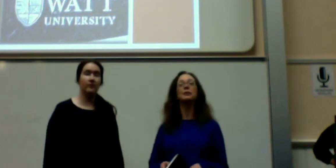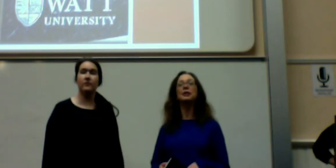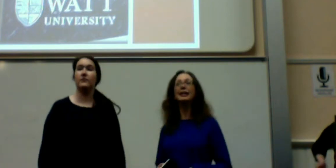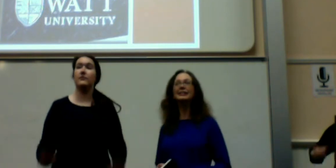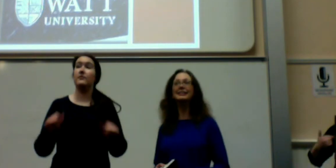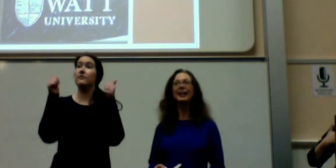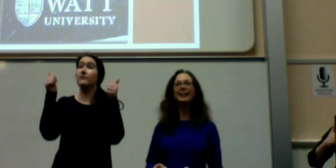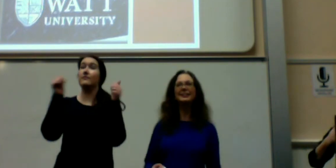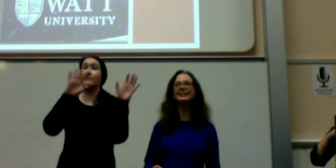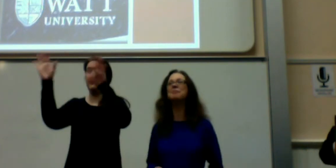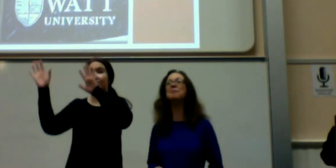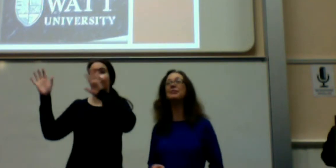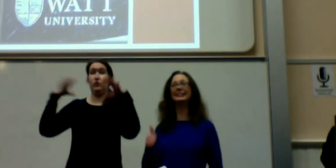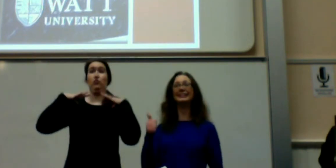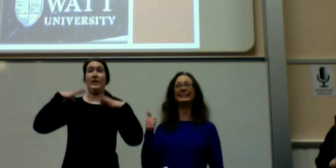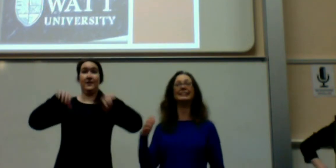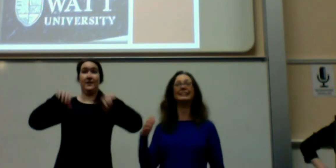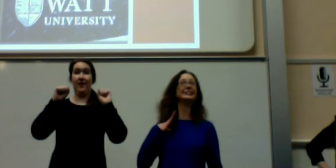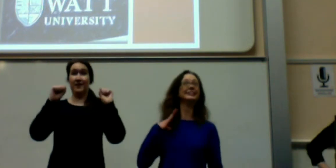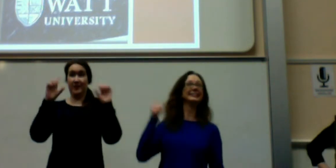Okay, we're going to make a start.